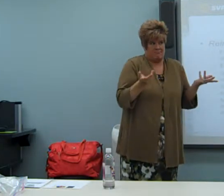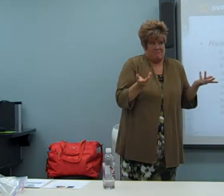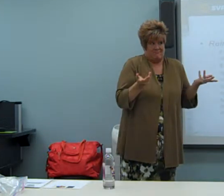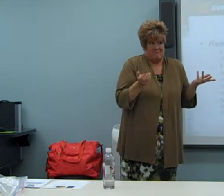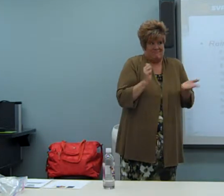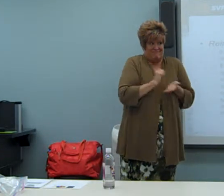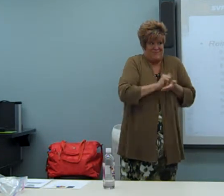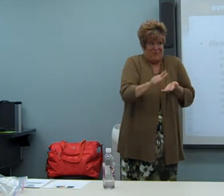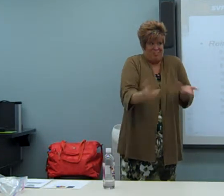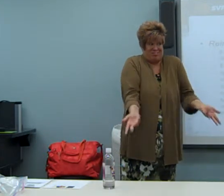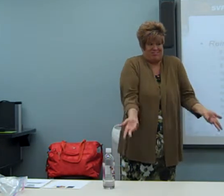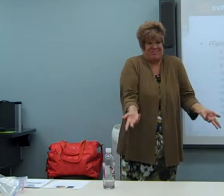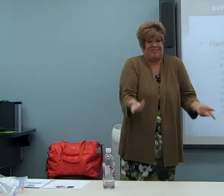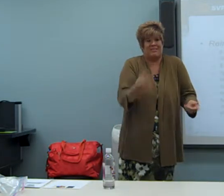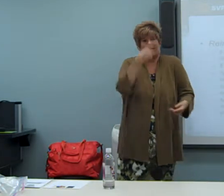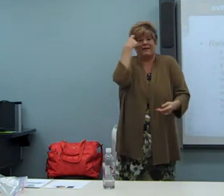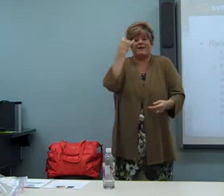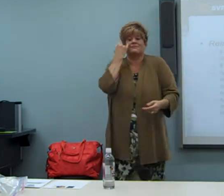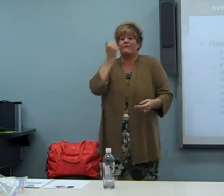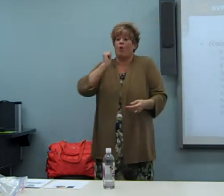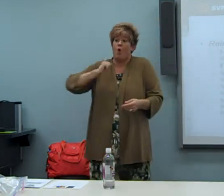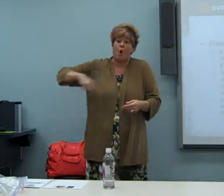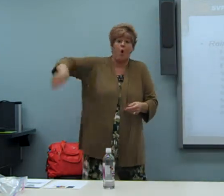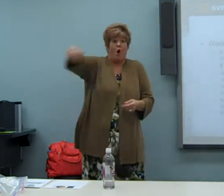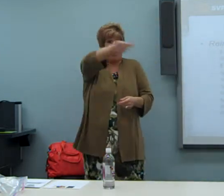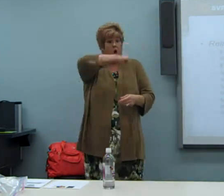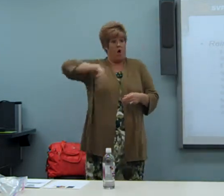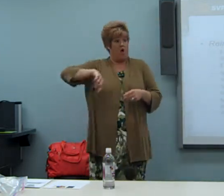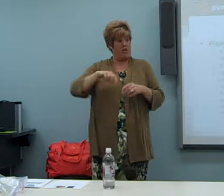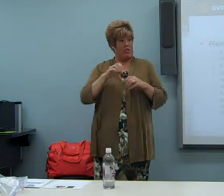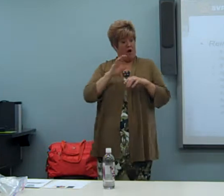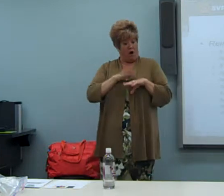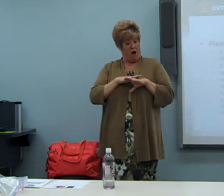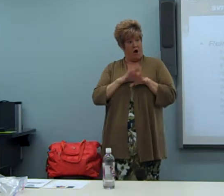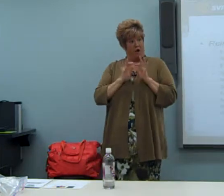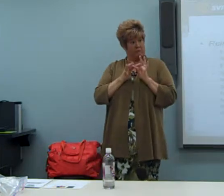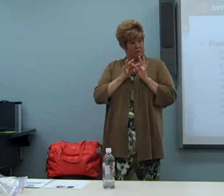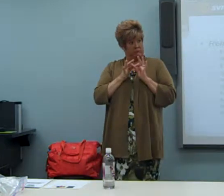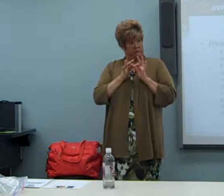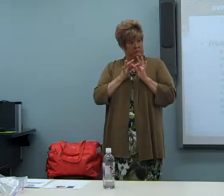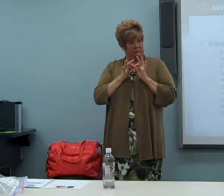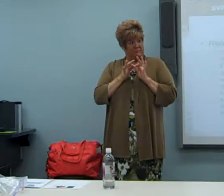The only thing that VRS can control is hiring people, and that's it.